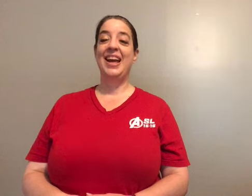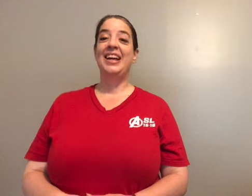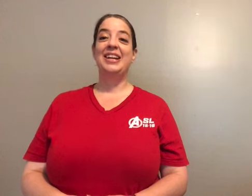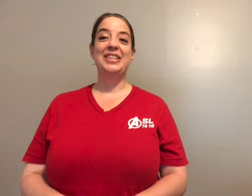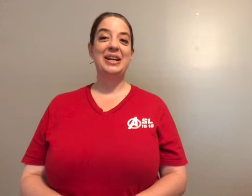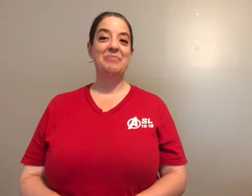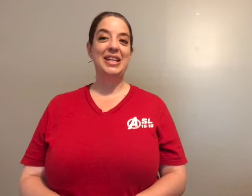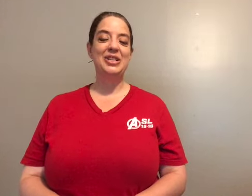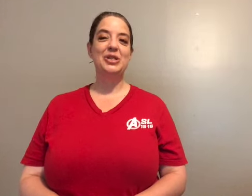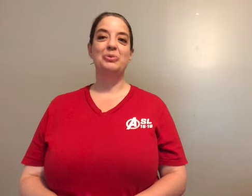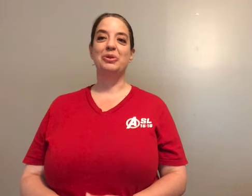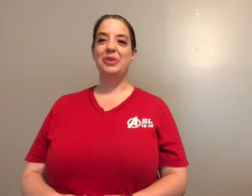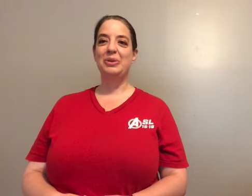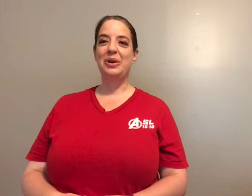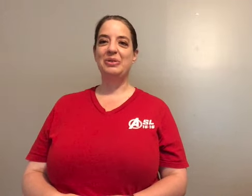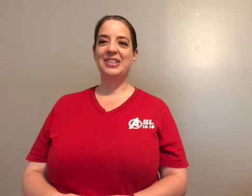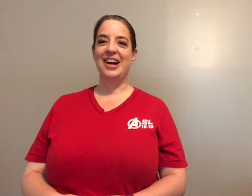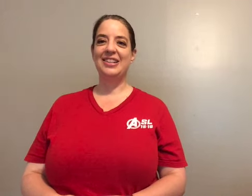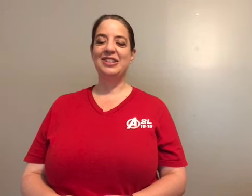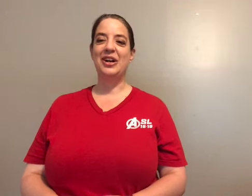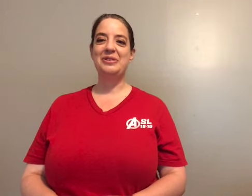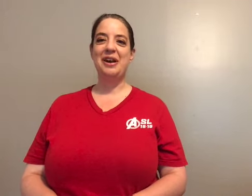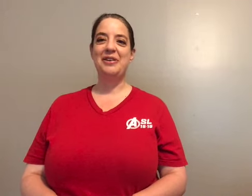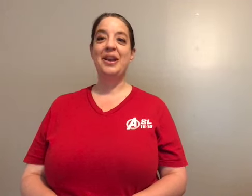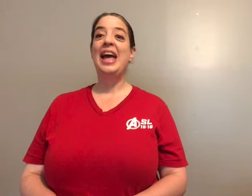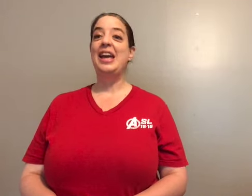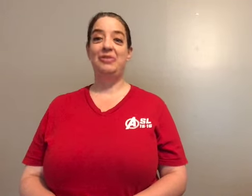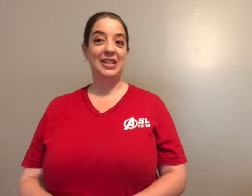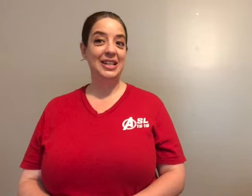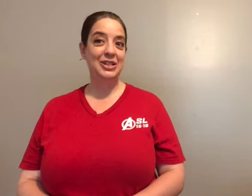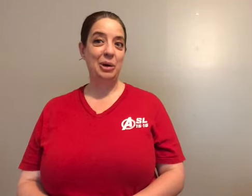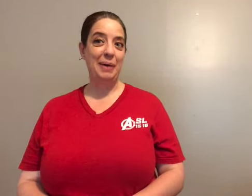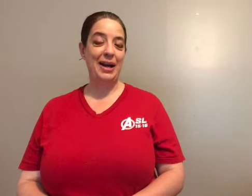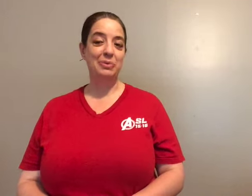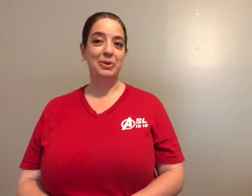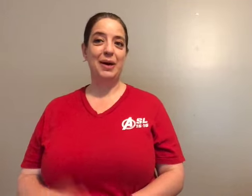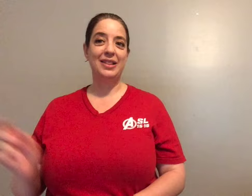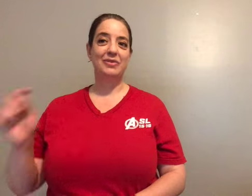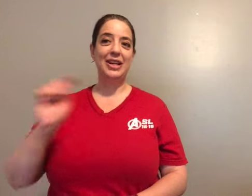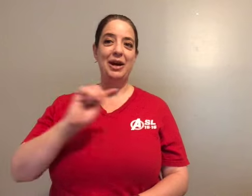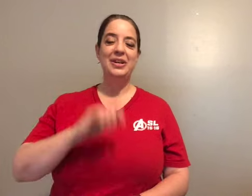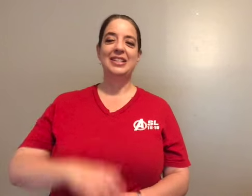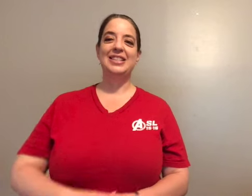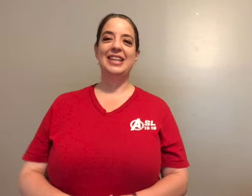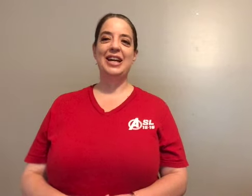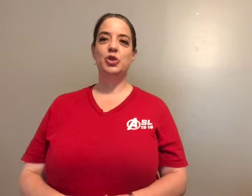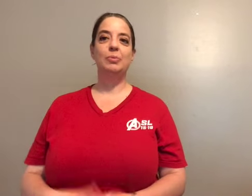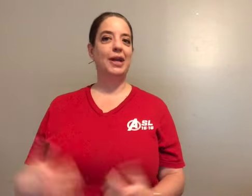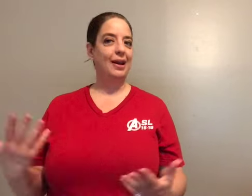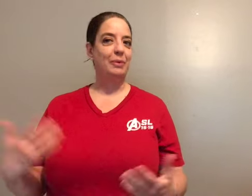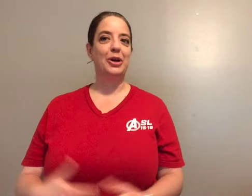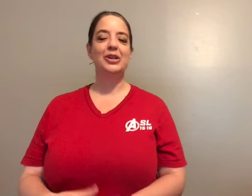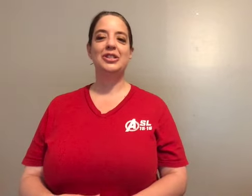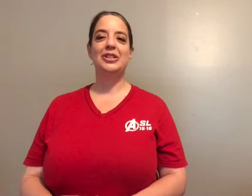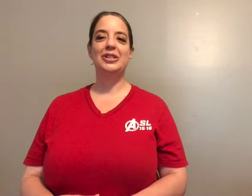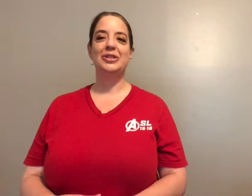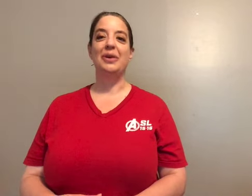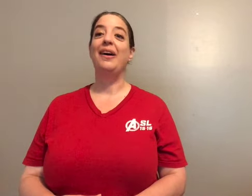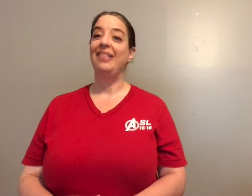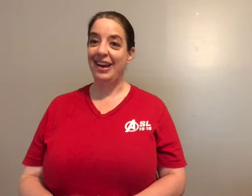Now take a minute to review those signs on your own. If you need to go back and rewind the video to see how to do them again, I would encourage you to do so. Then